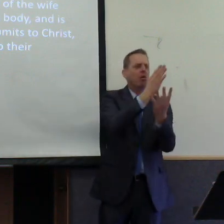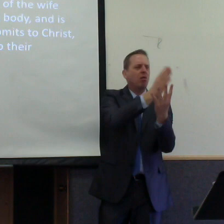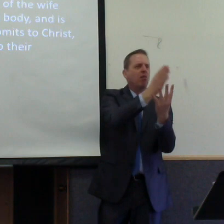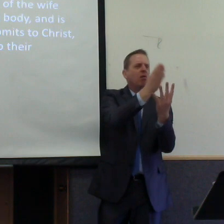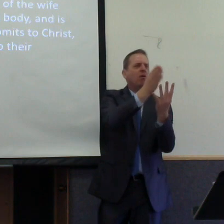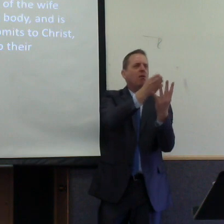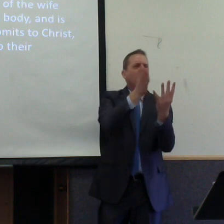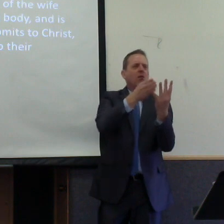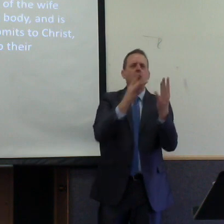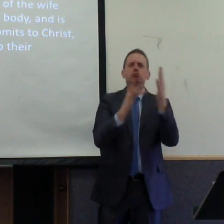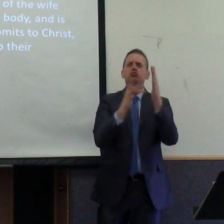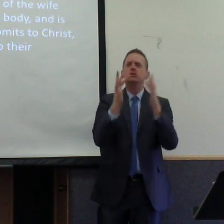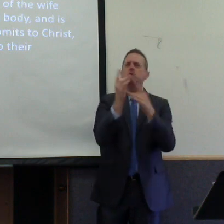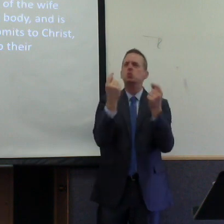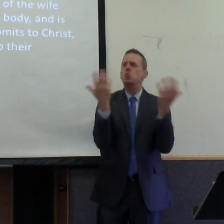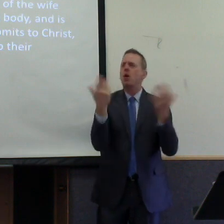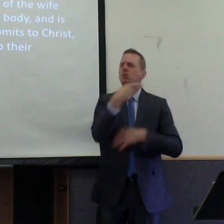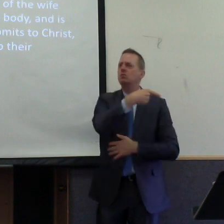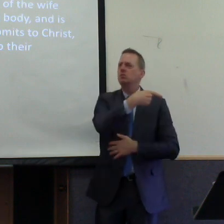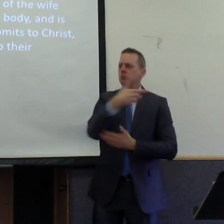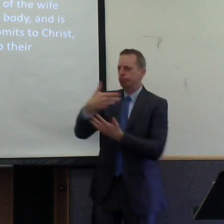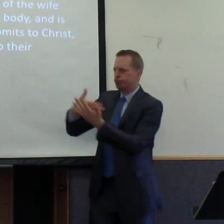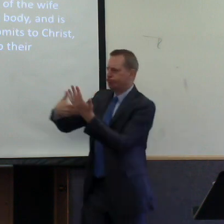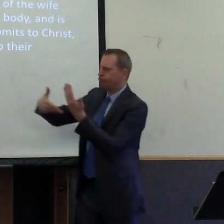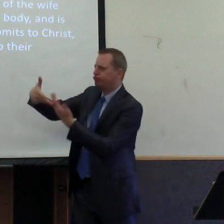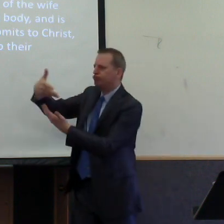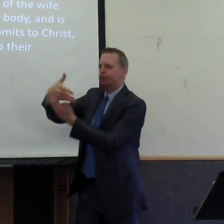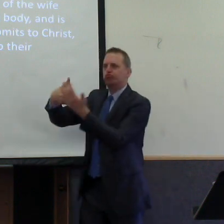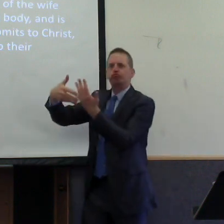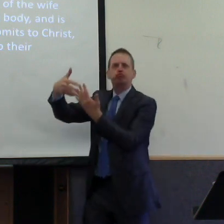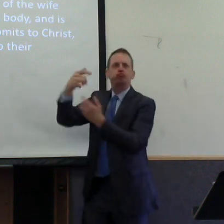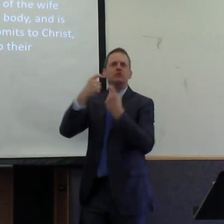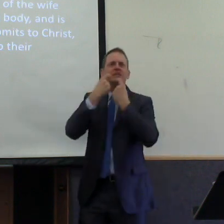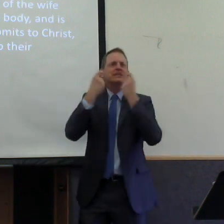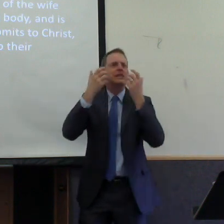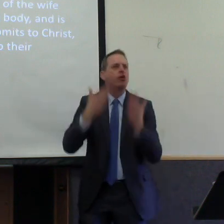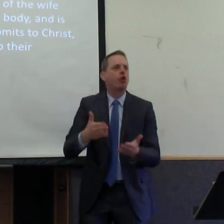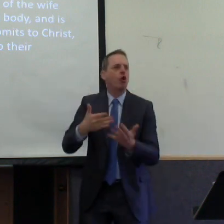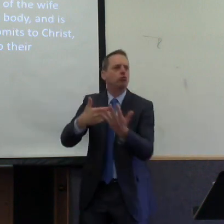tenderness, and care. And so the fact that has been